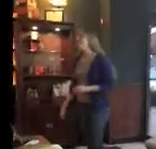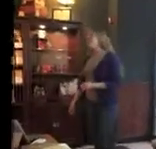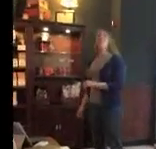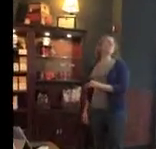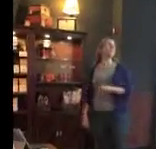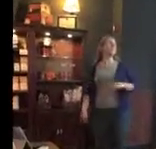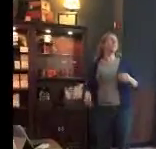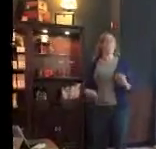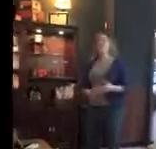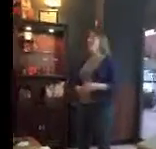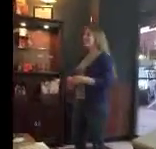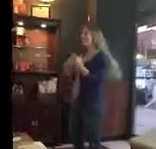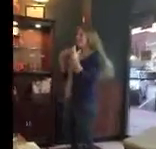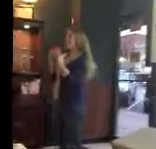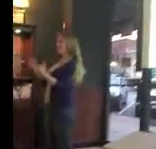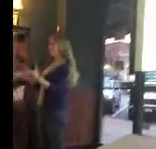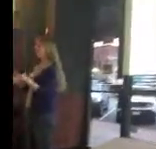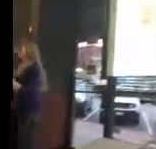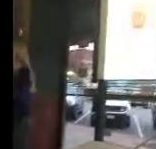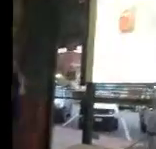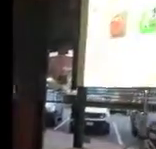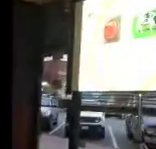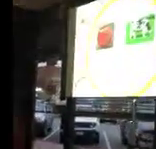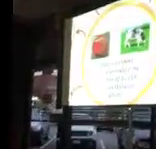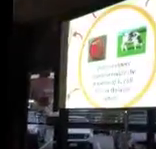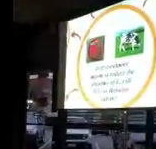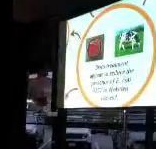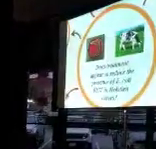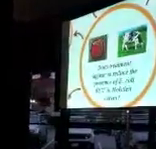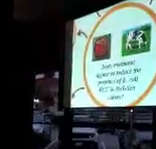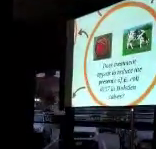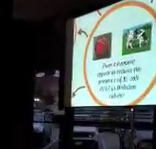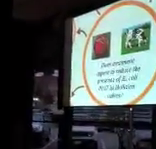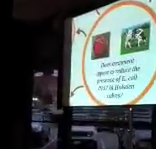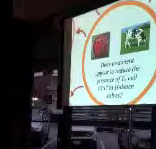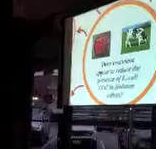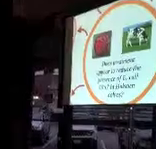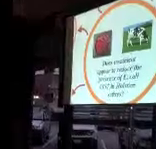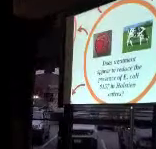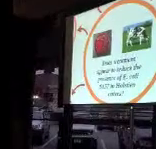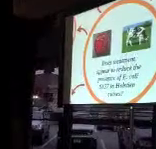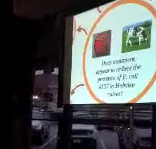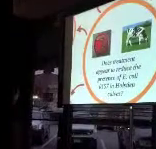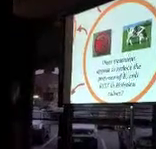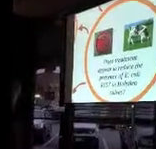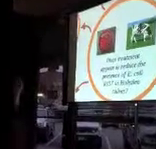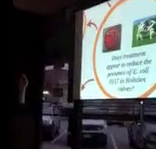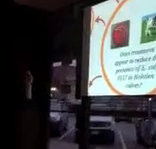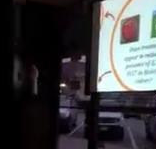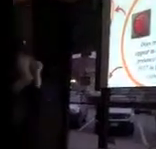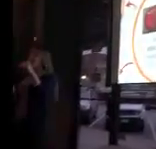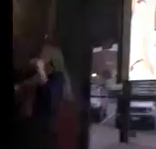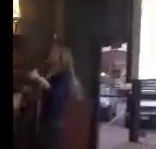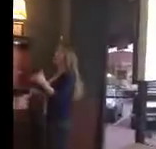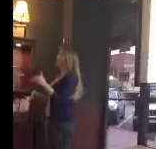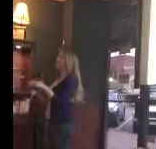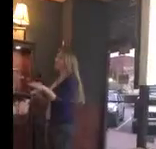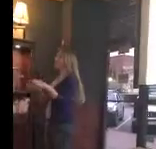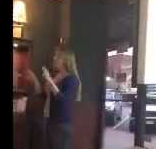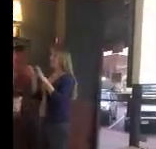We want to know if a certain treatment affected the presence of E. coli in cattle. The special treatment they gave was two different types